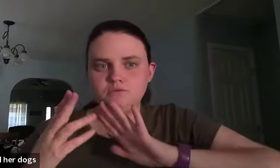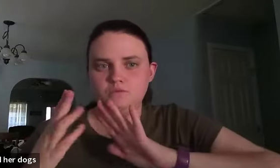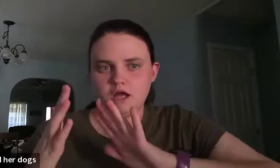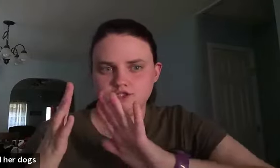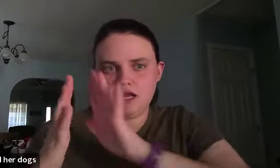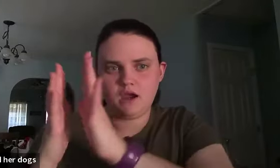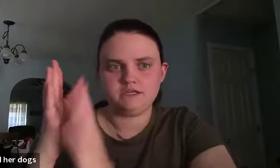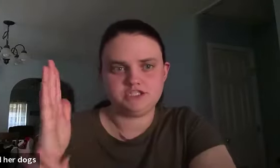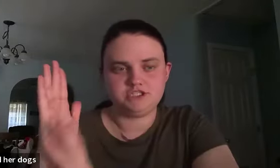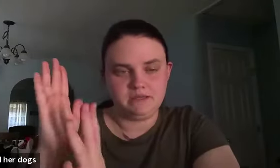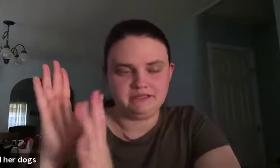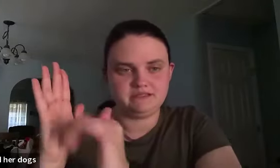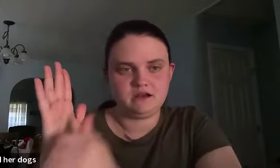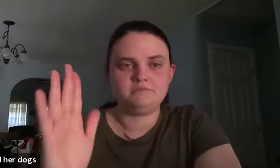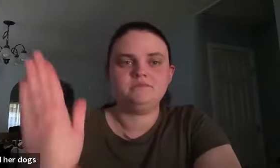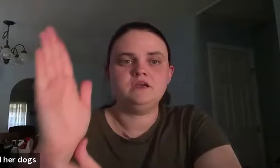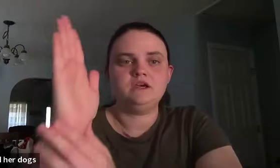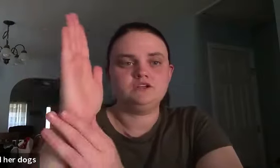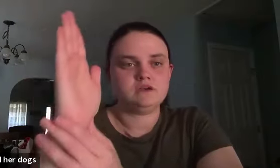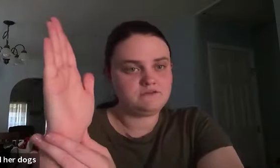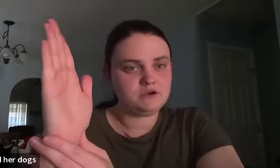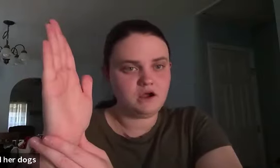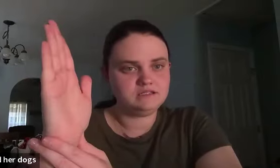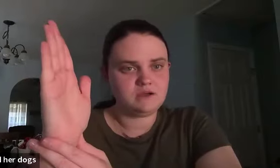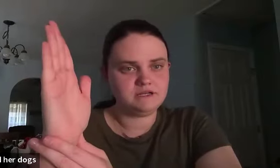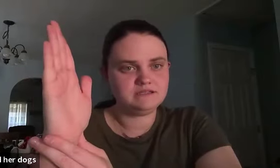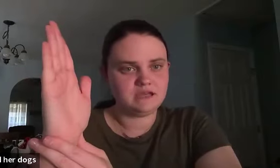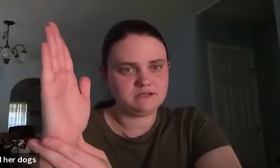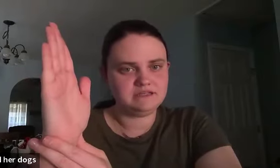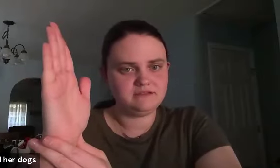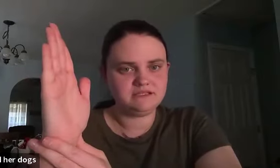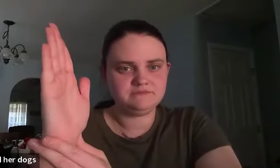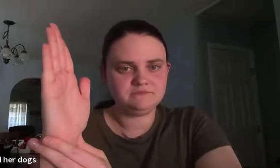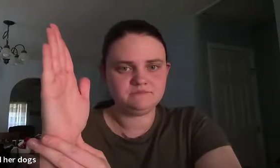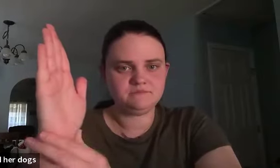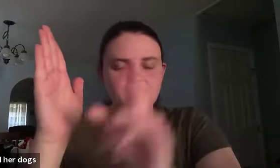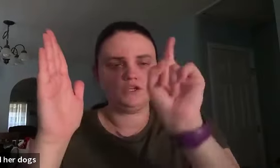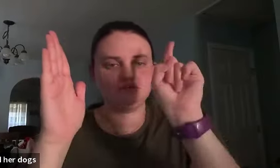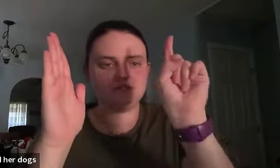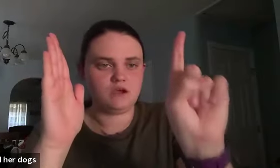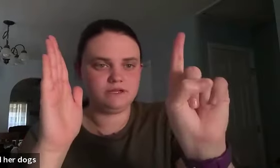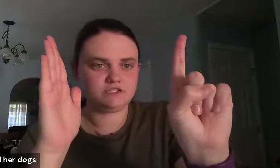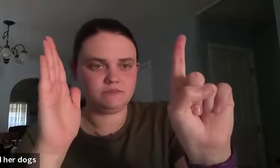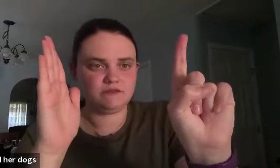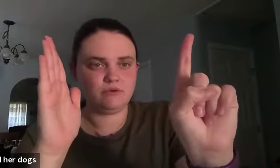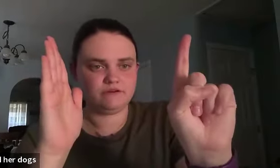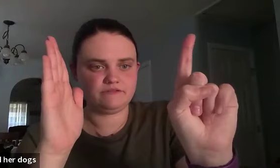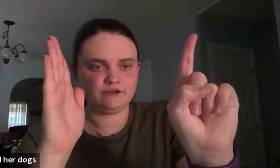you watch how I shape it and set up. You're going to have your non-dominant sideways like this. Your dominant is going to be in the pointer